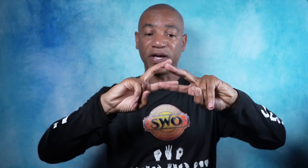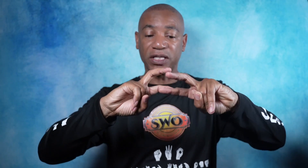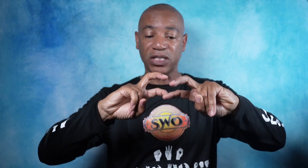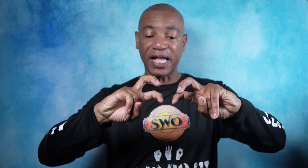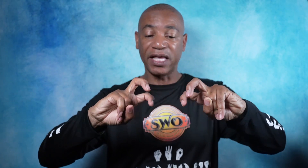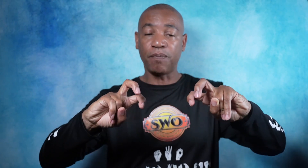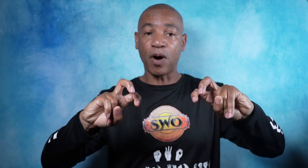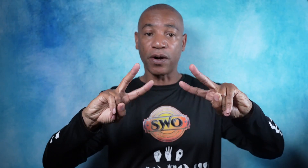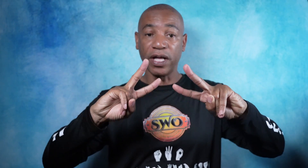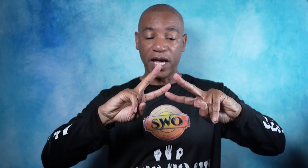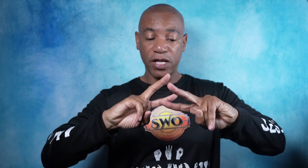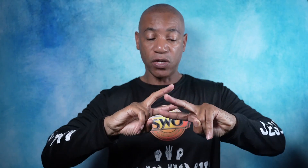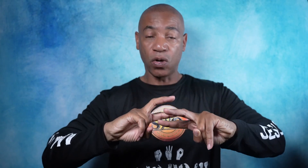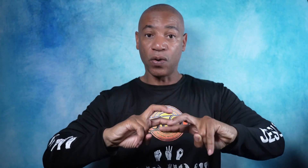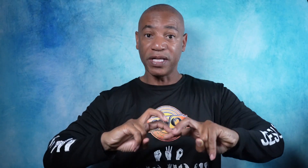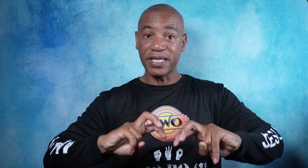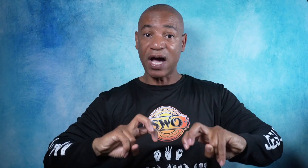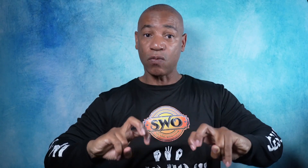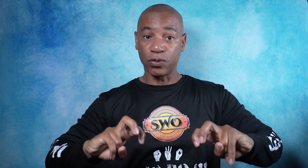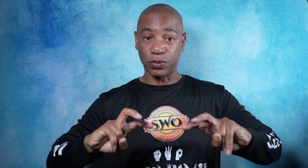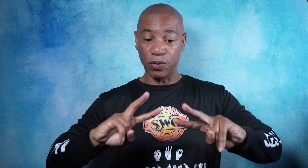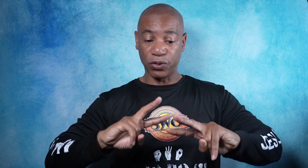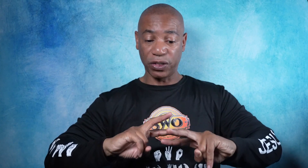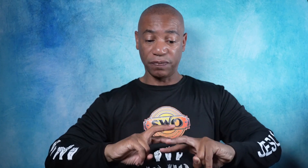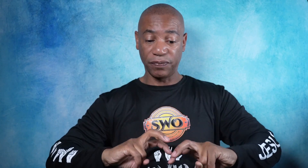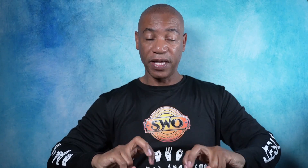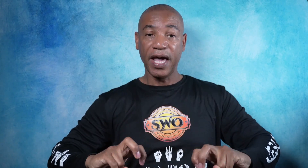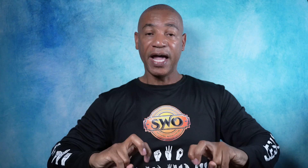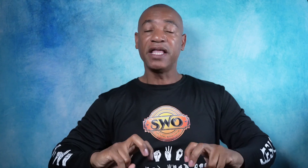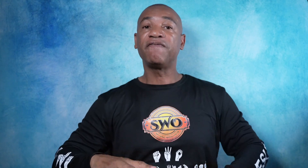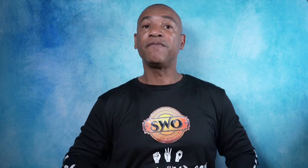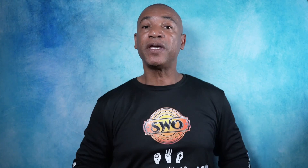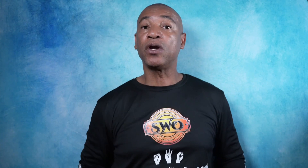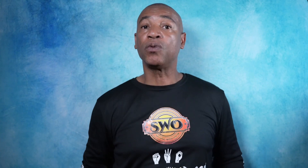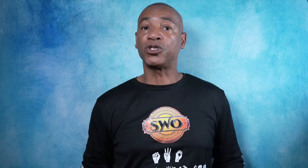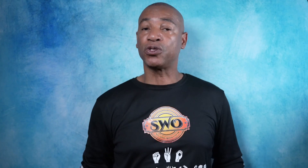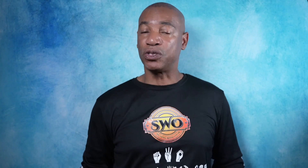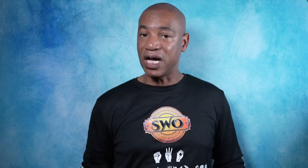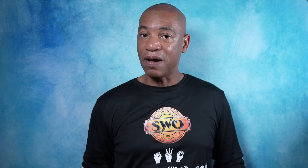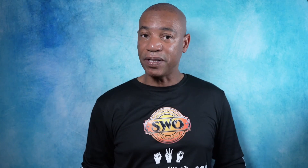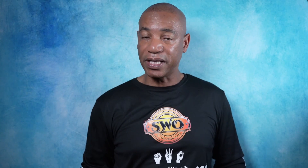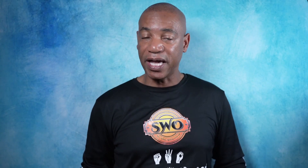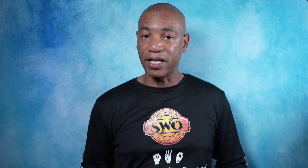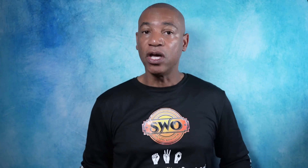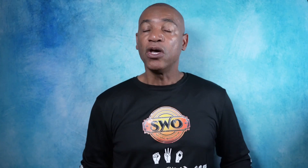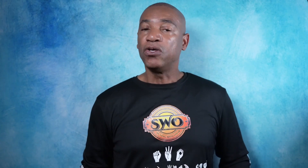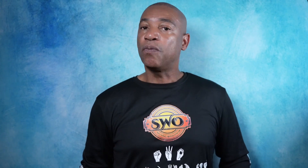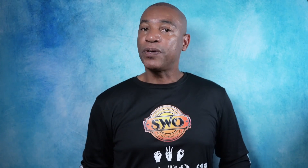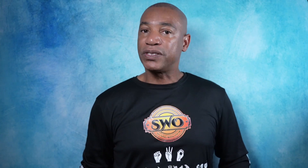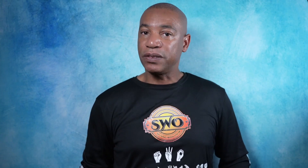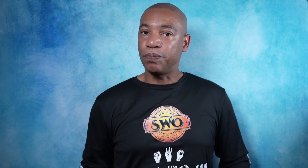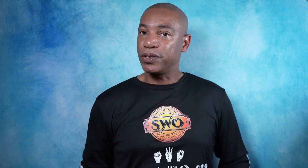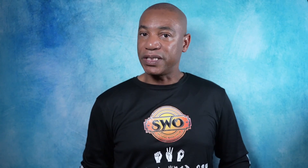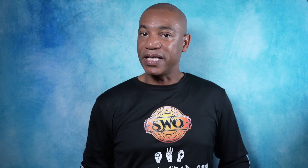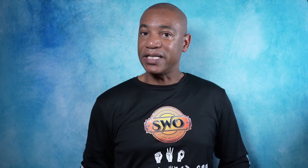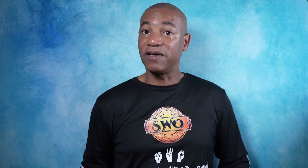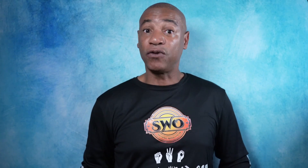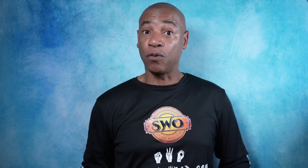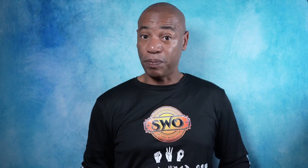it slightly apart, and you'll go in a downwards motion. And then from here, with your dominant hand, you'll pretend as if you're